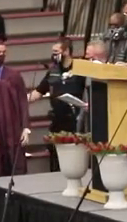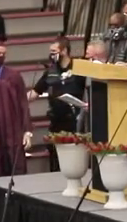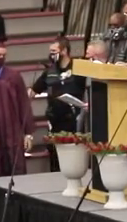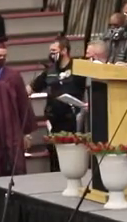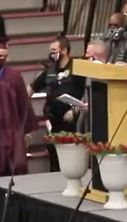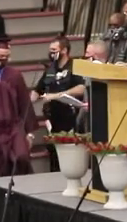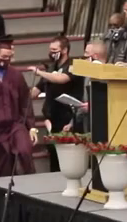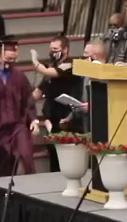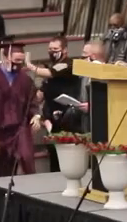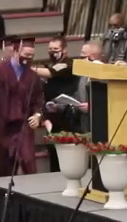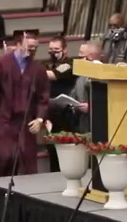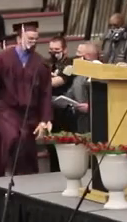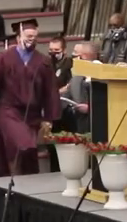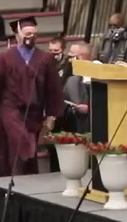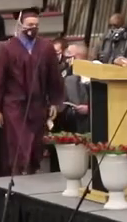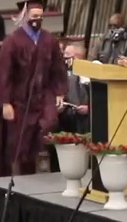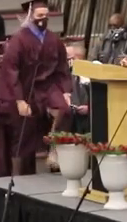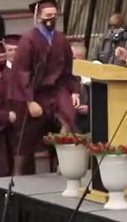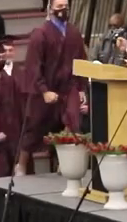Jovan Paloka.